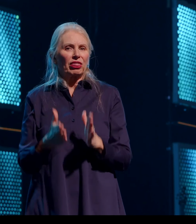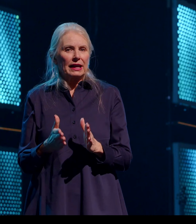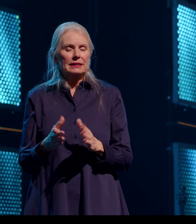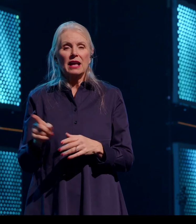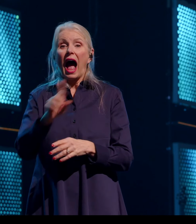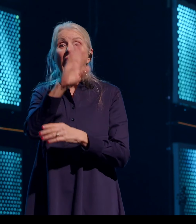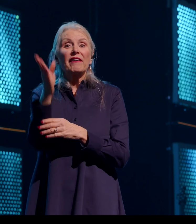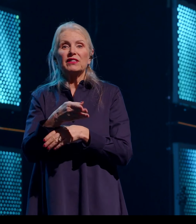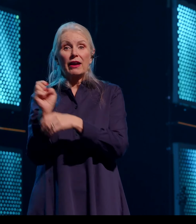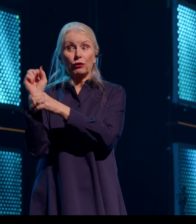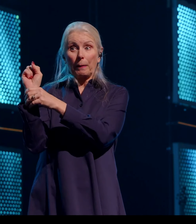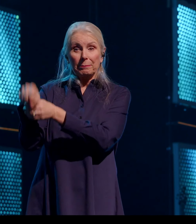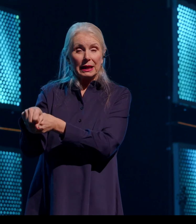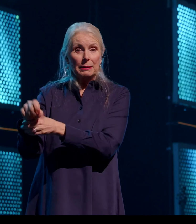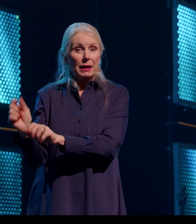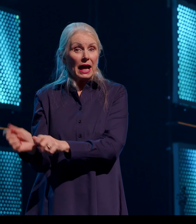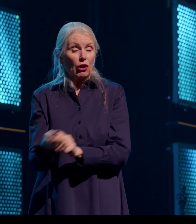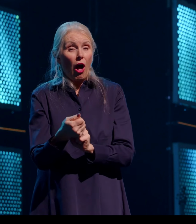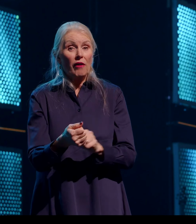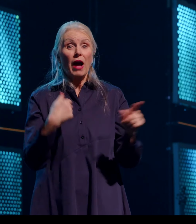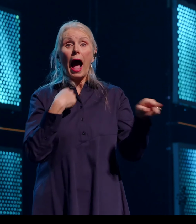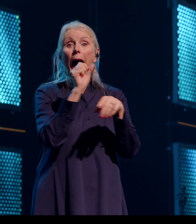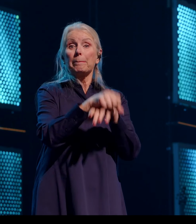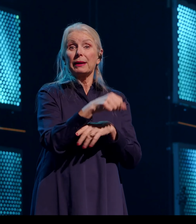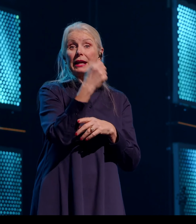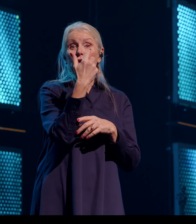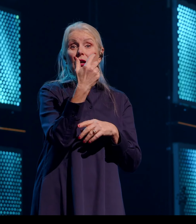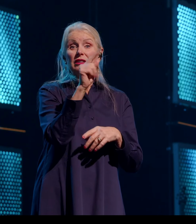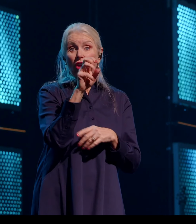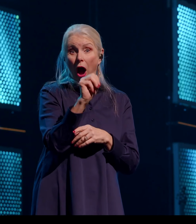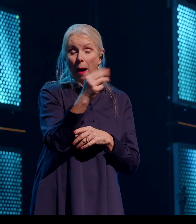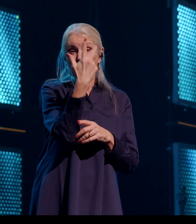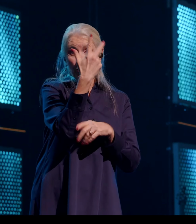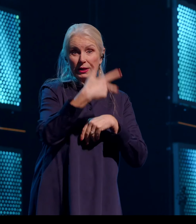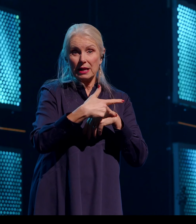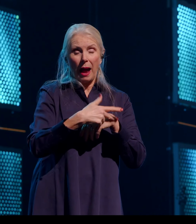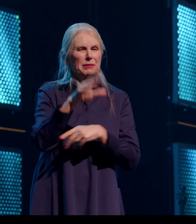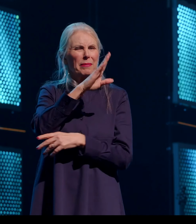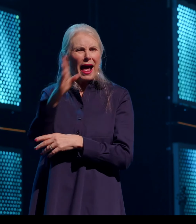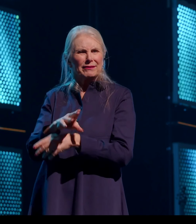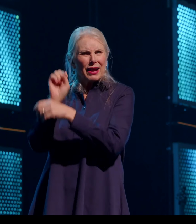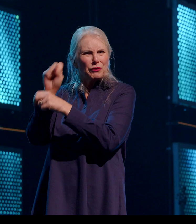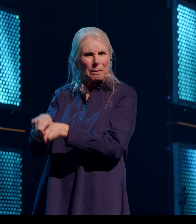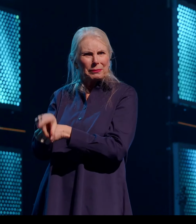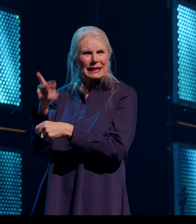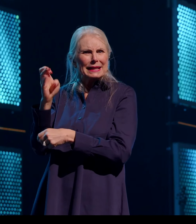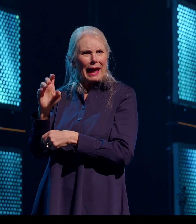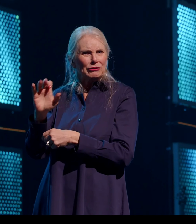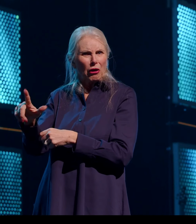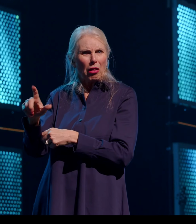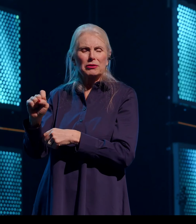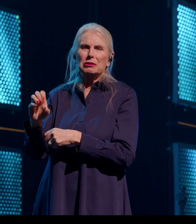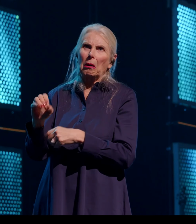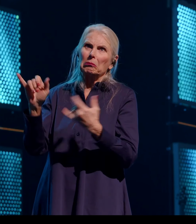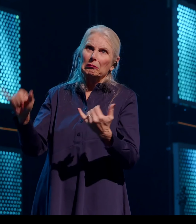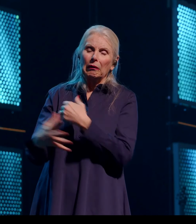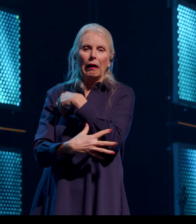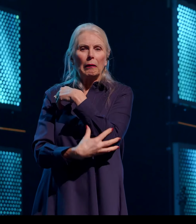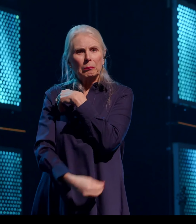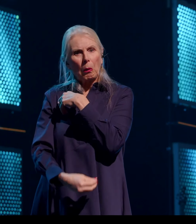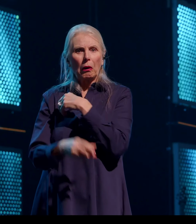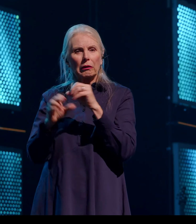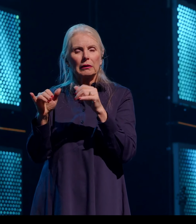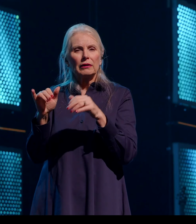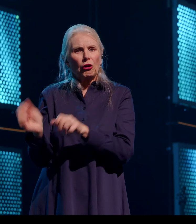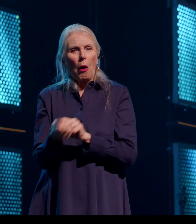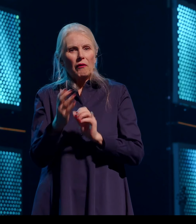golf. Never. I beat Tom 3 times in 18 years. Never beat Kendall. It just shows what a poor golfer I am, I guess. I'll say this about Kendall,